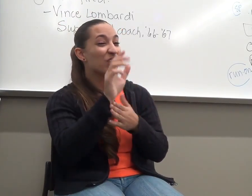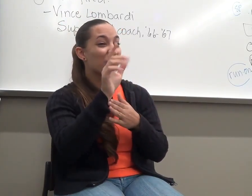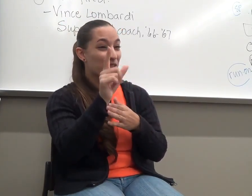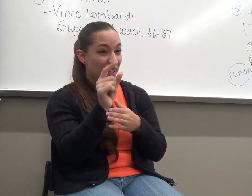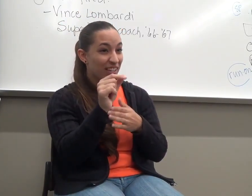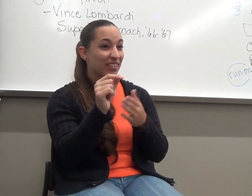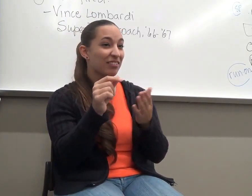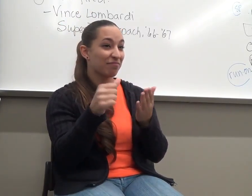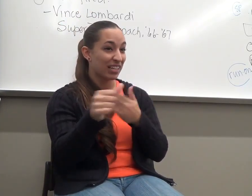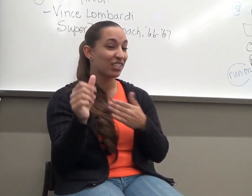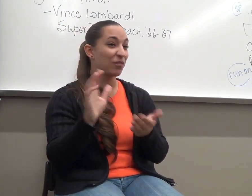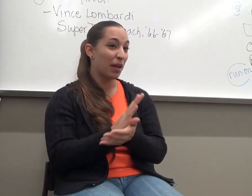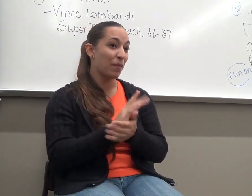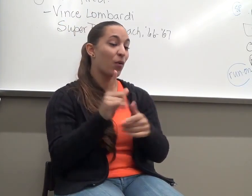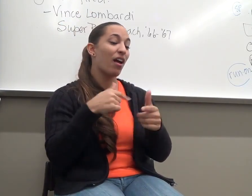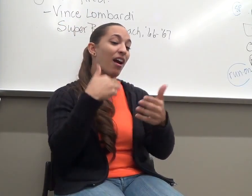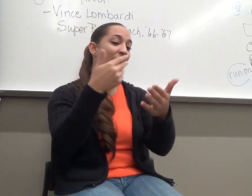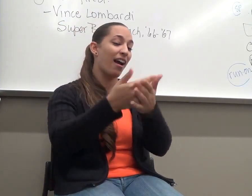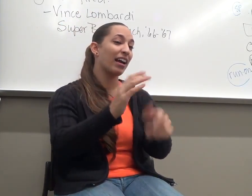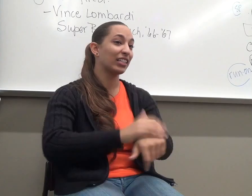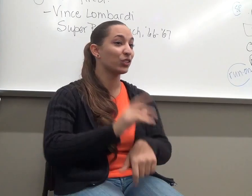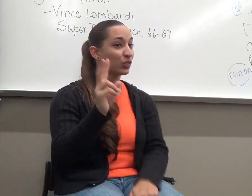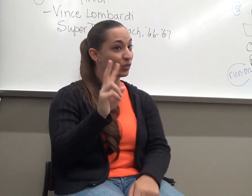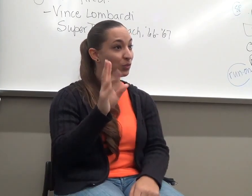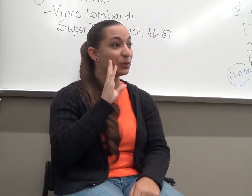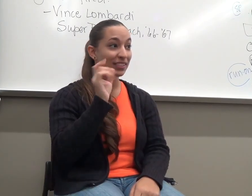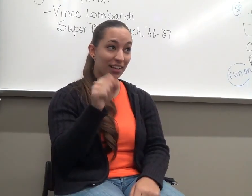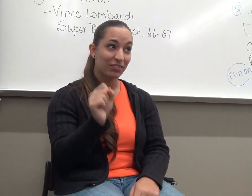too. Okay? Yes, you are. But that's why